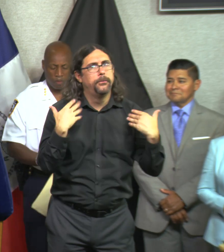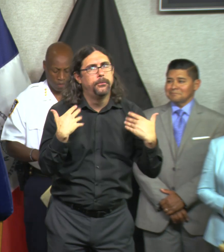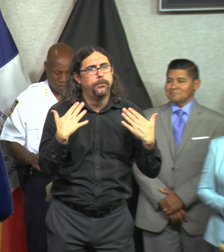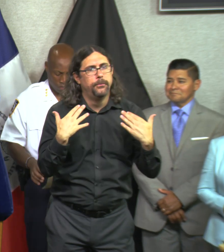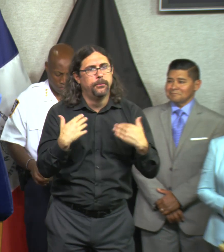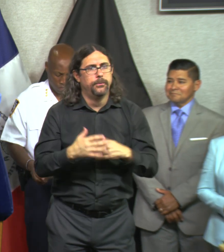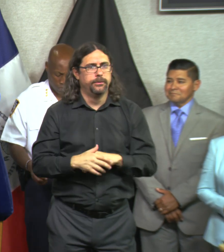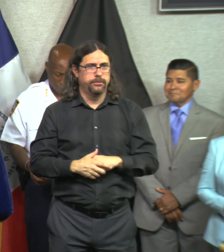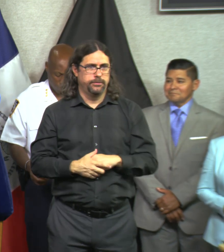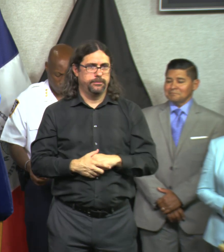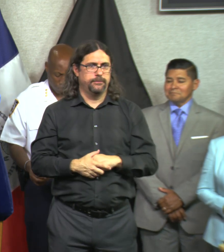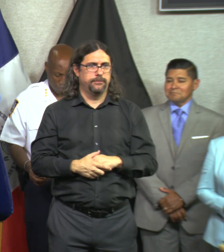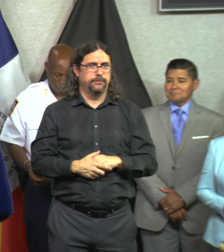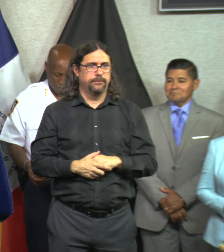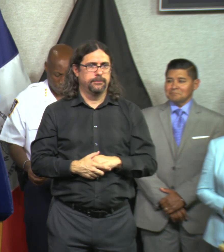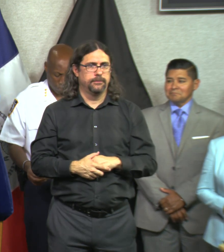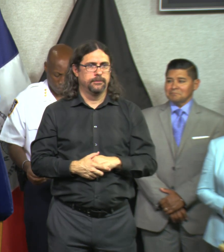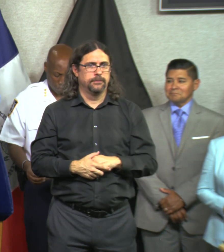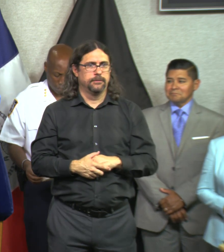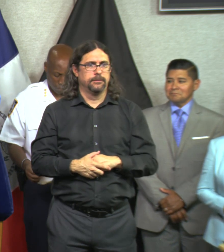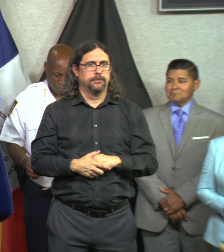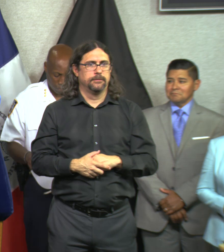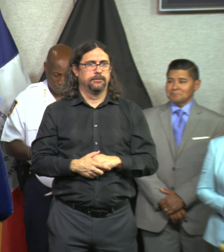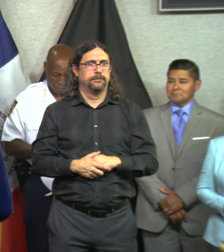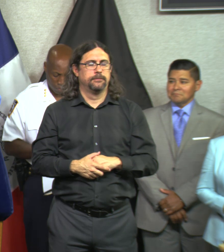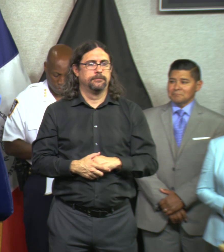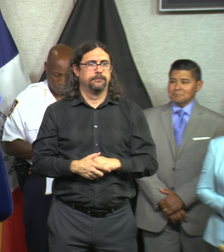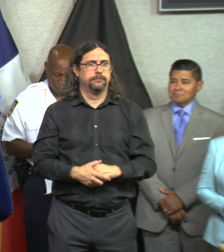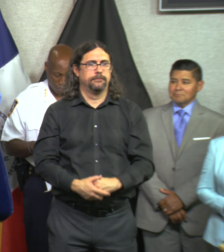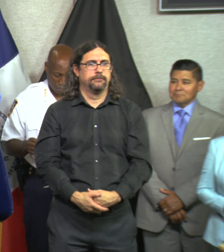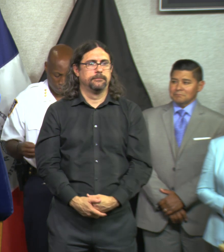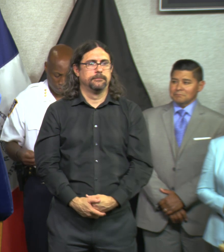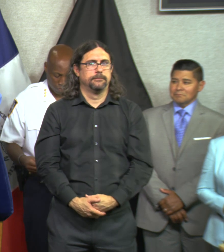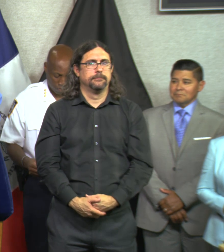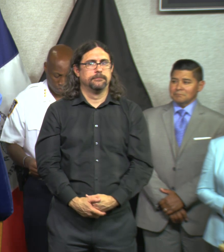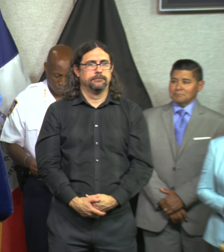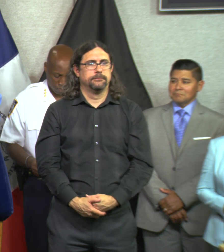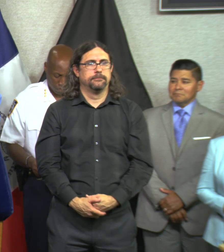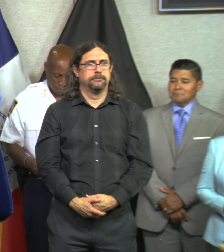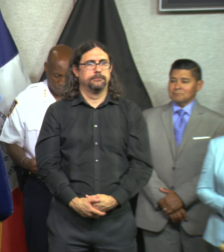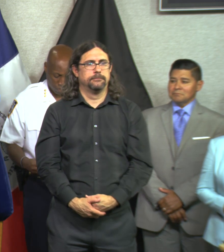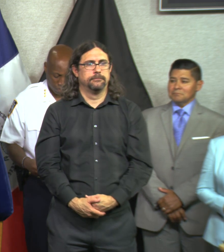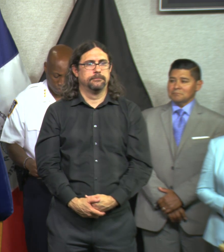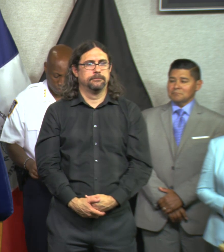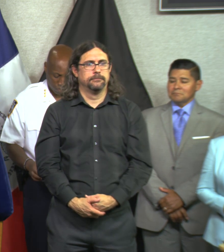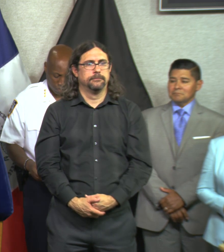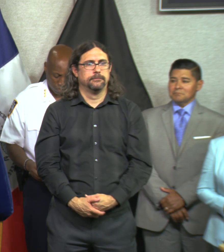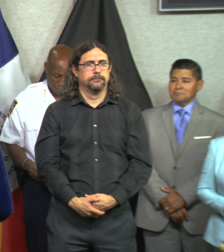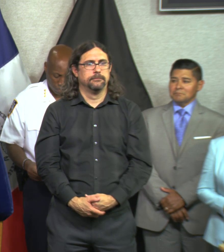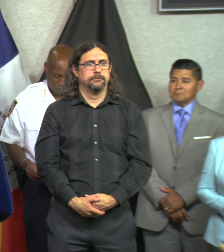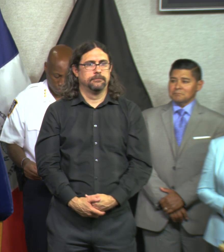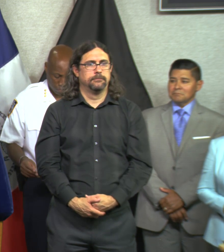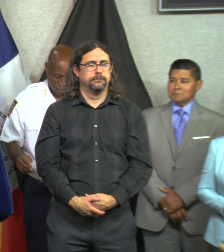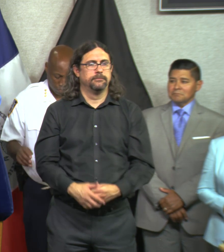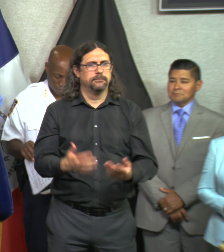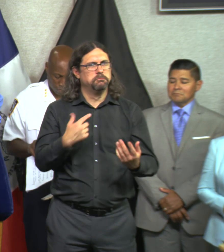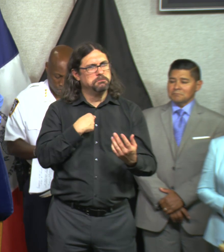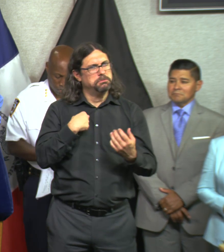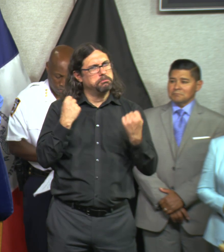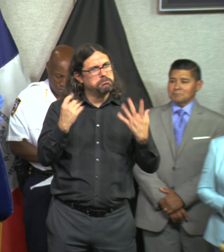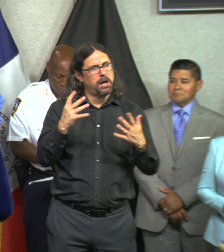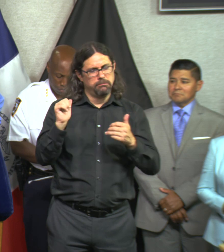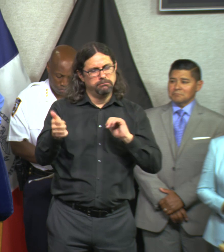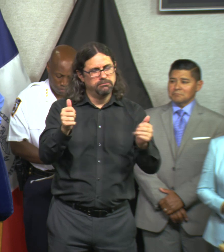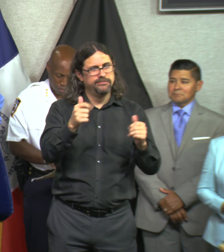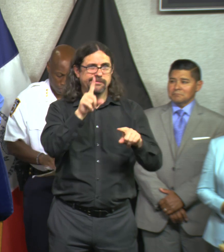we have. We only have so many public facilities that we can put into play. We don't have one on every block, obviously, but we have everything that we have, we'll throw into play.